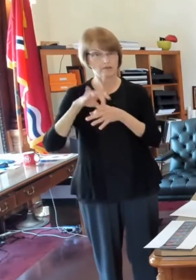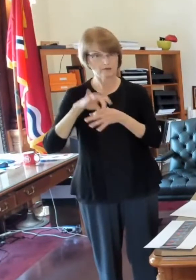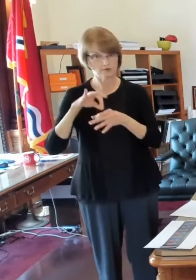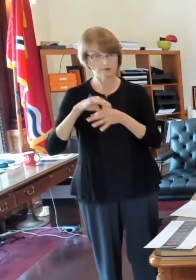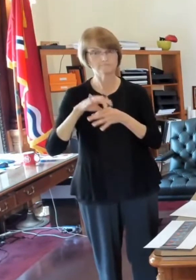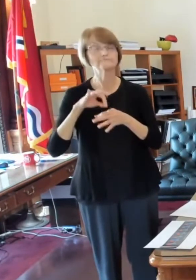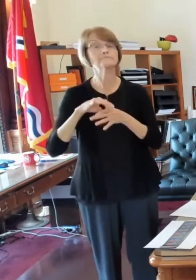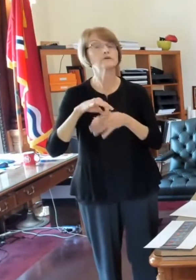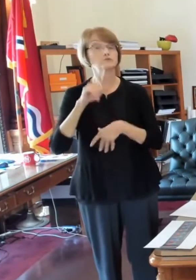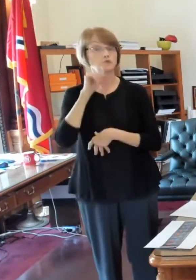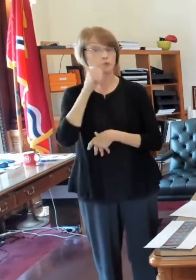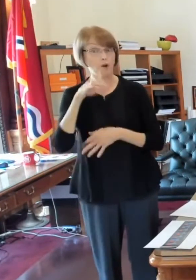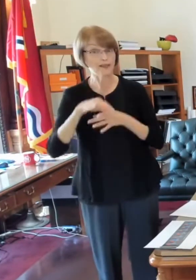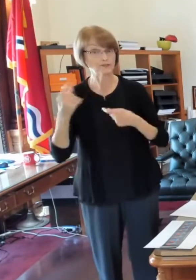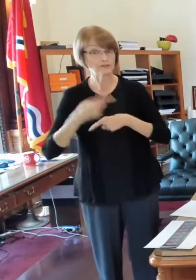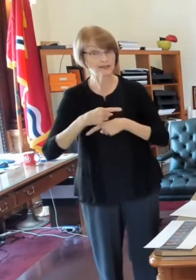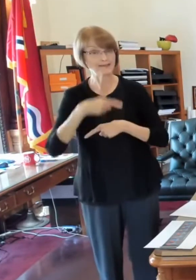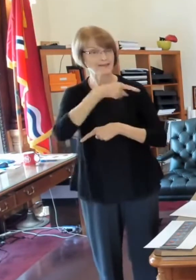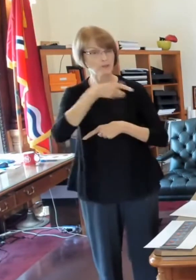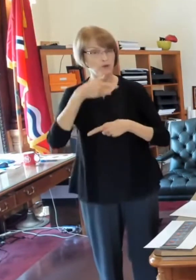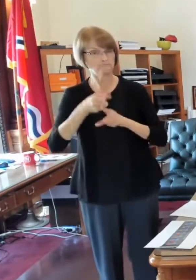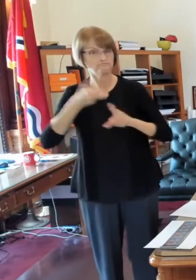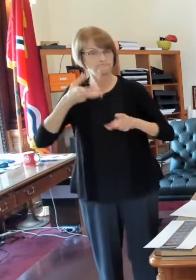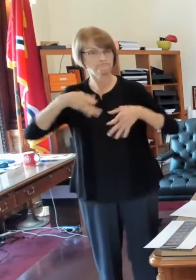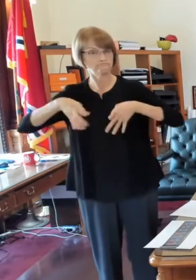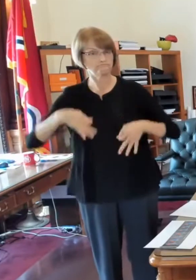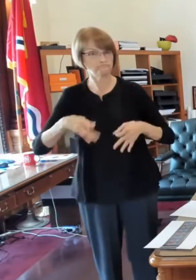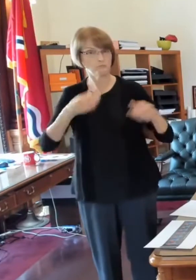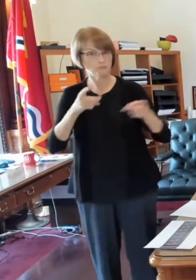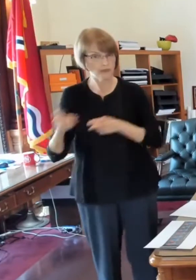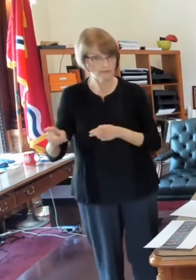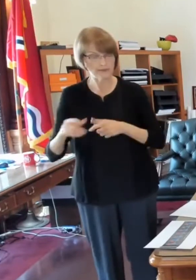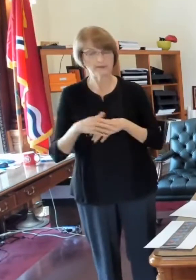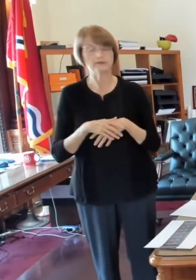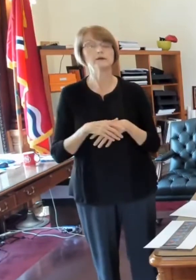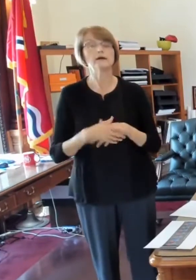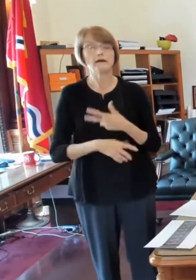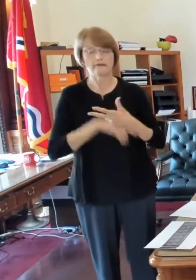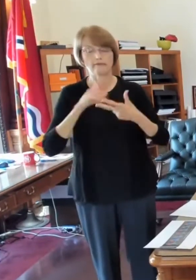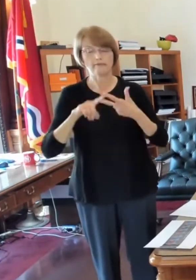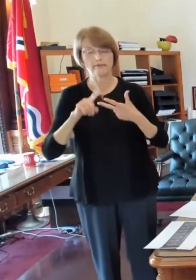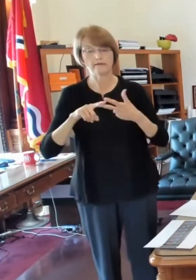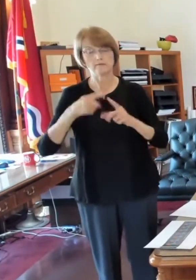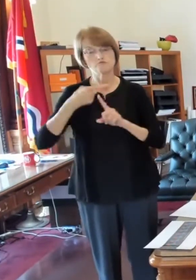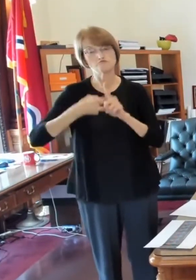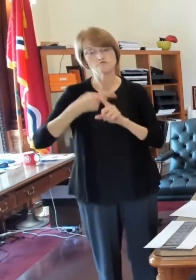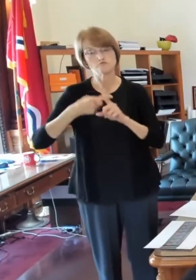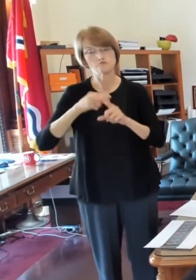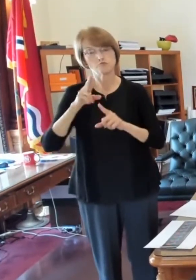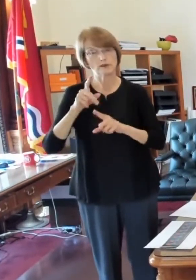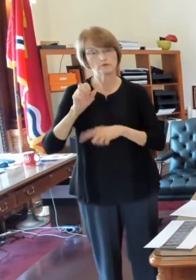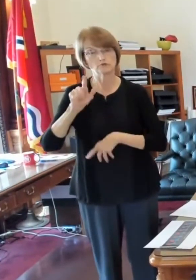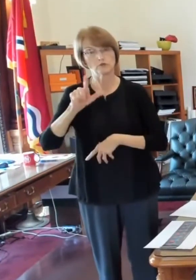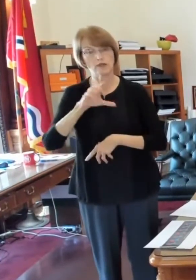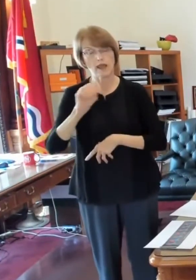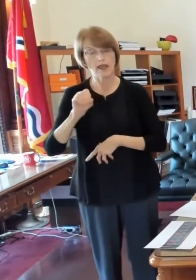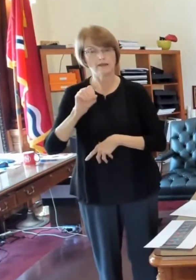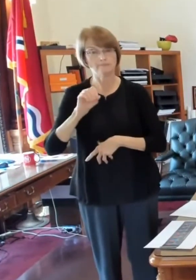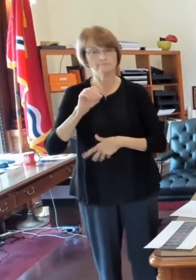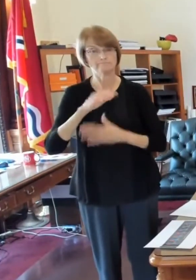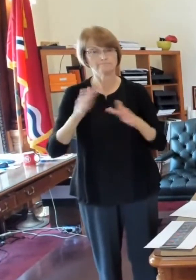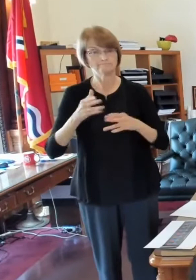tomorrow on Election Day. And then I'm going to come back, we're going to talk a little bit about rental and mortgage assistance. So those are kind of